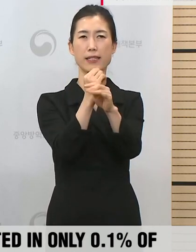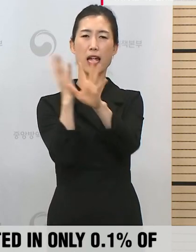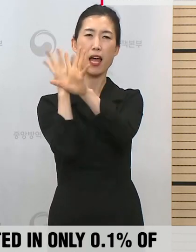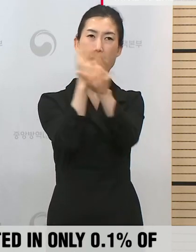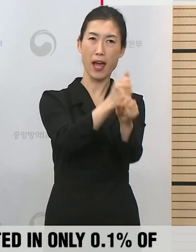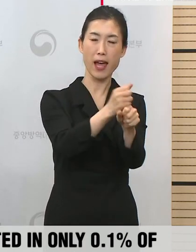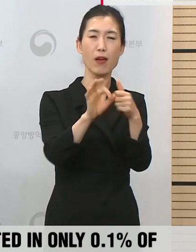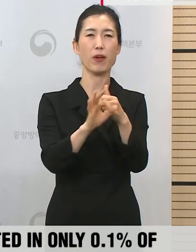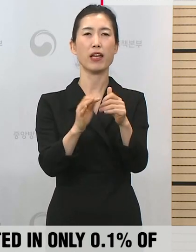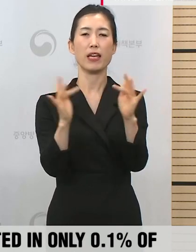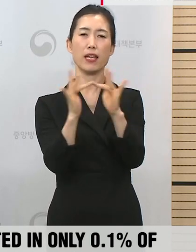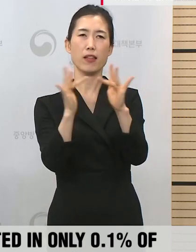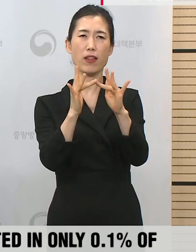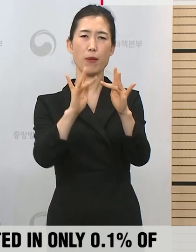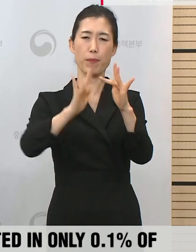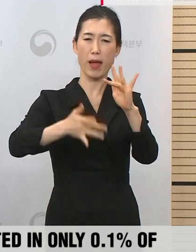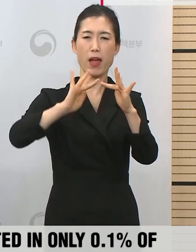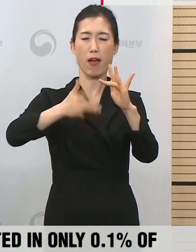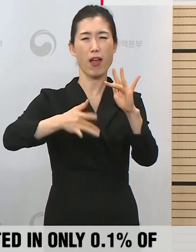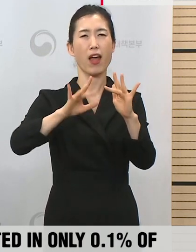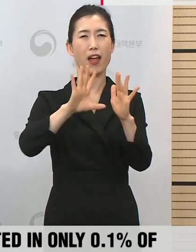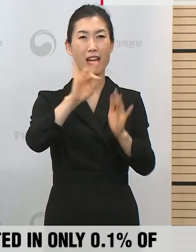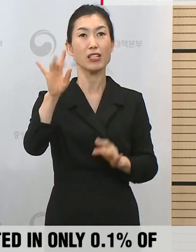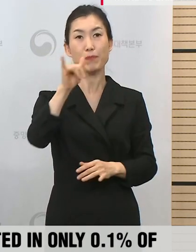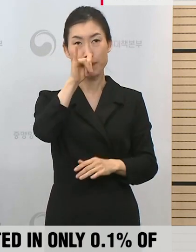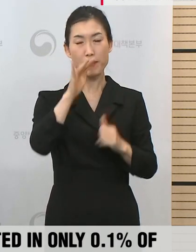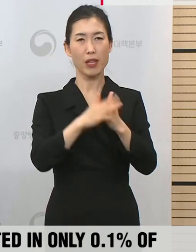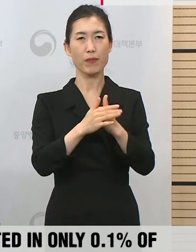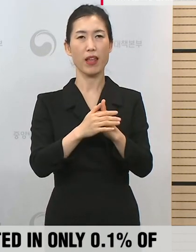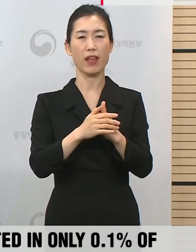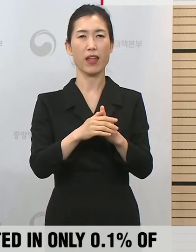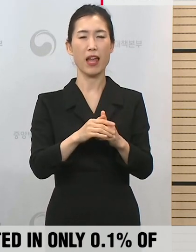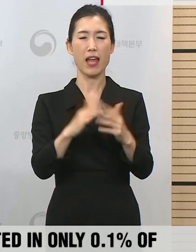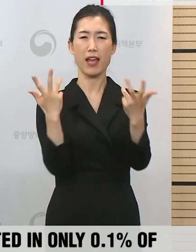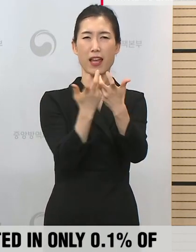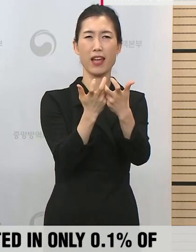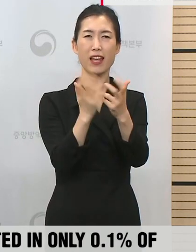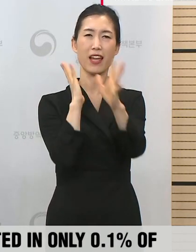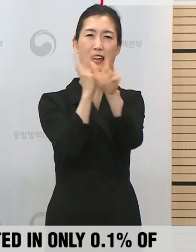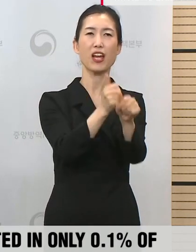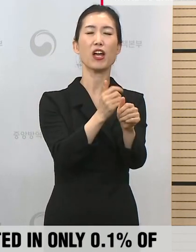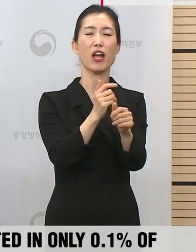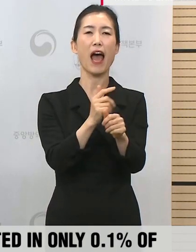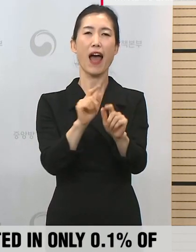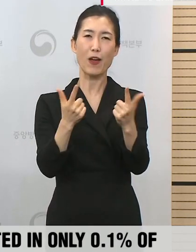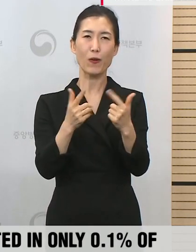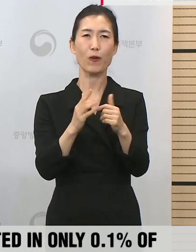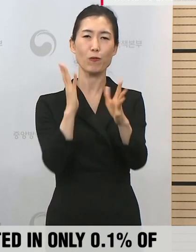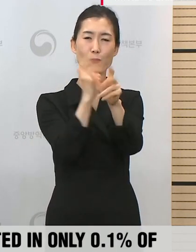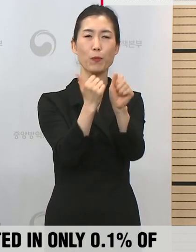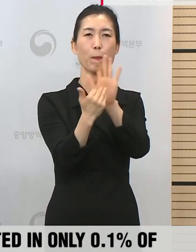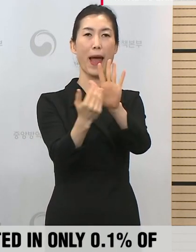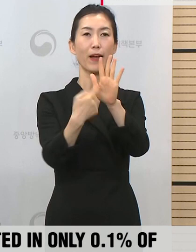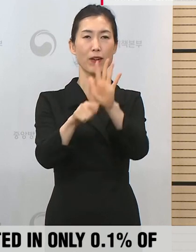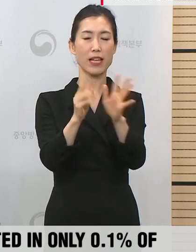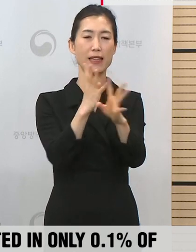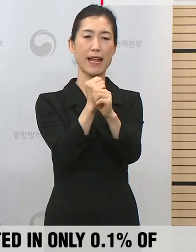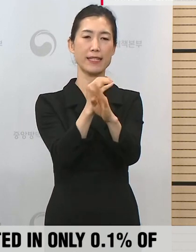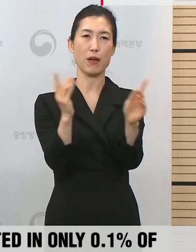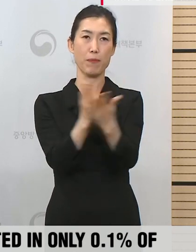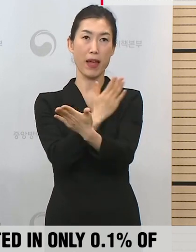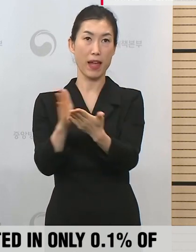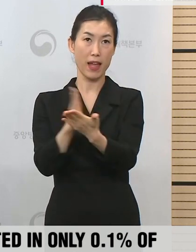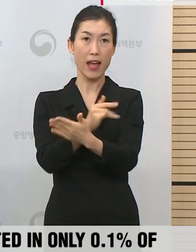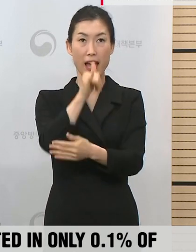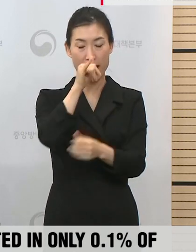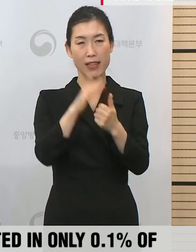can do so on the 13th of May. And also we ask you to comply with these